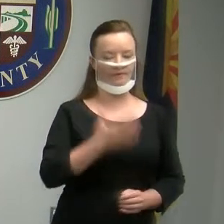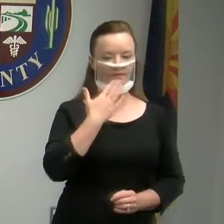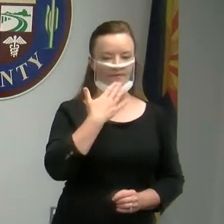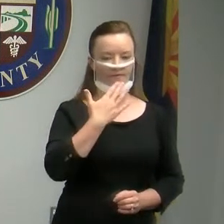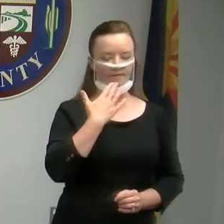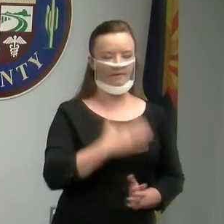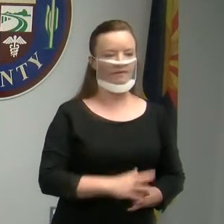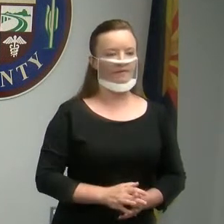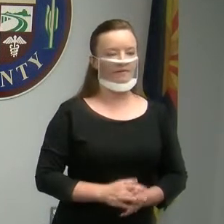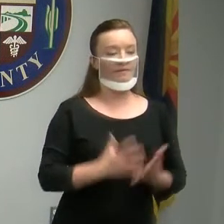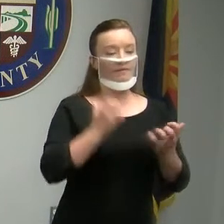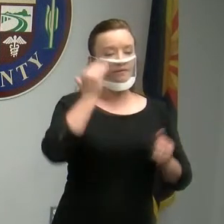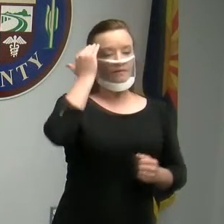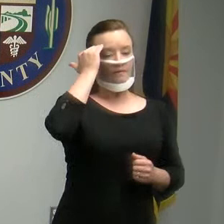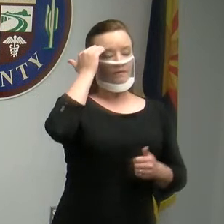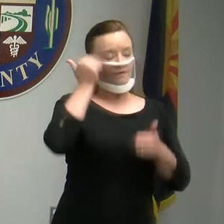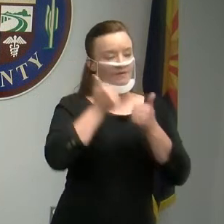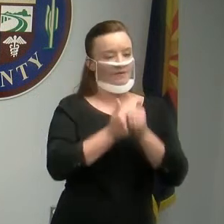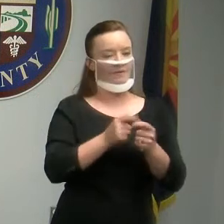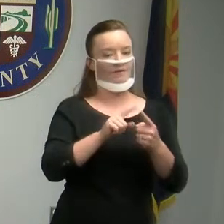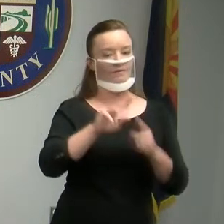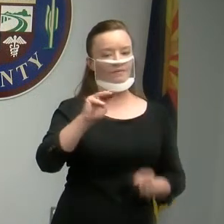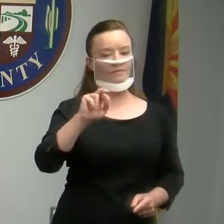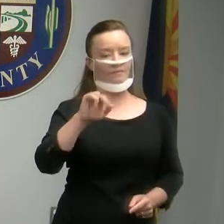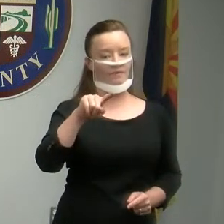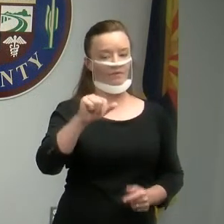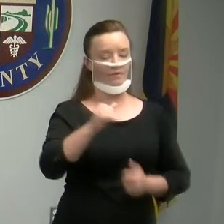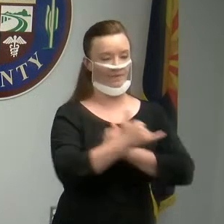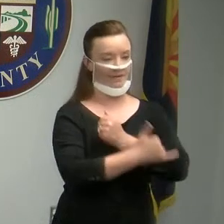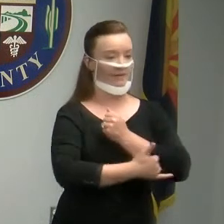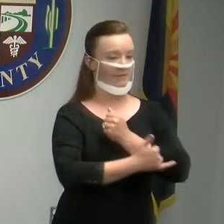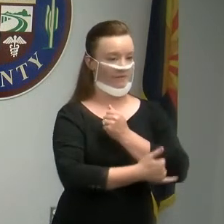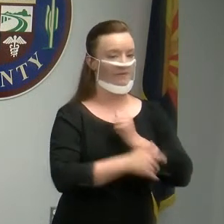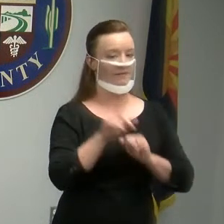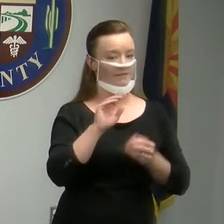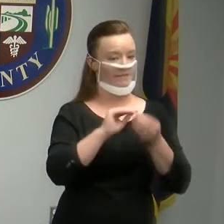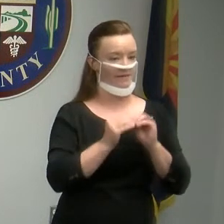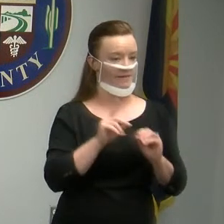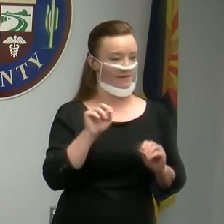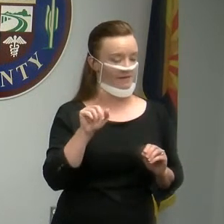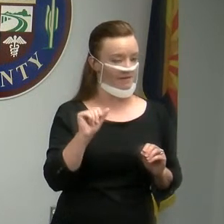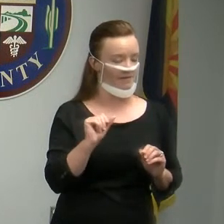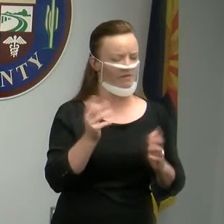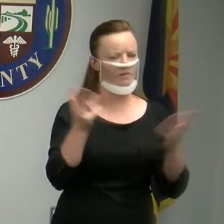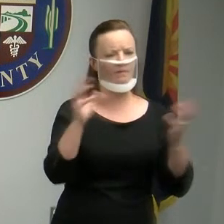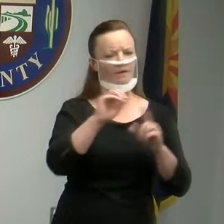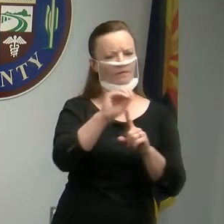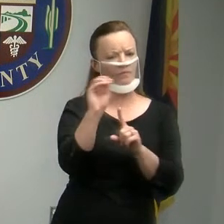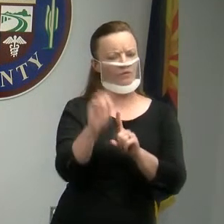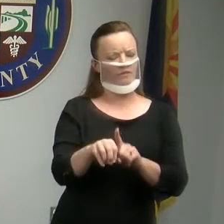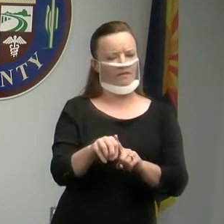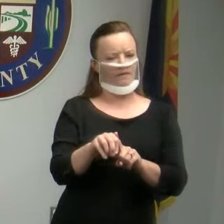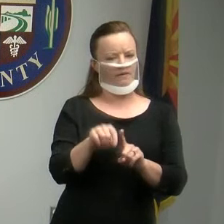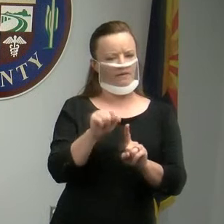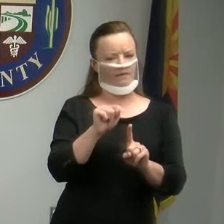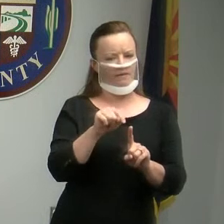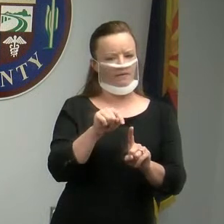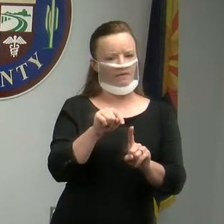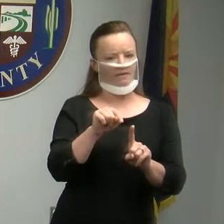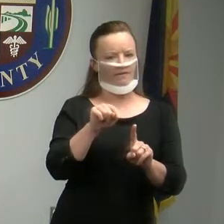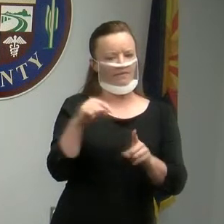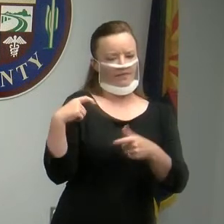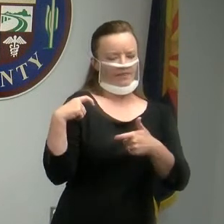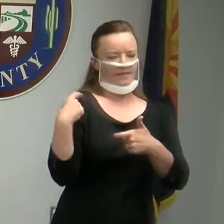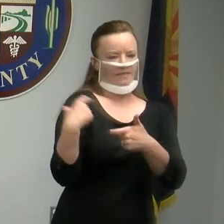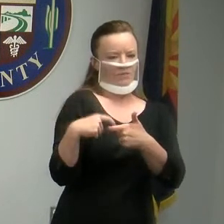you. I would like to know, according to Maricopa County data, what's the percentage of